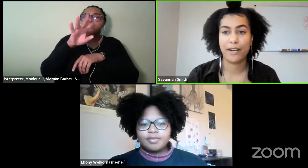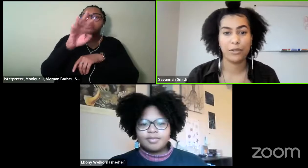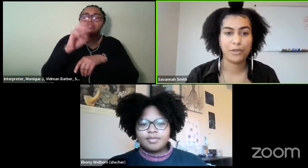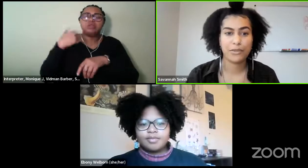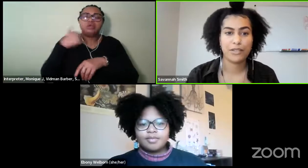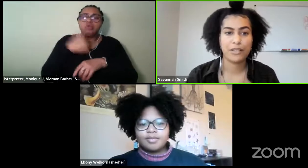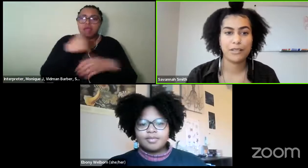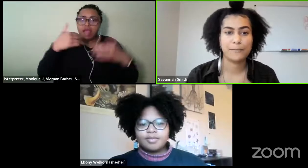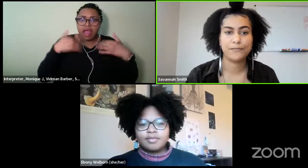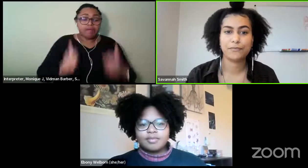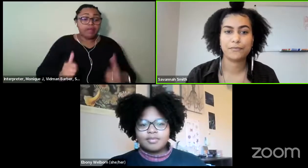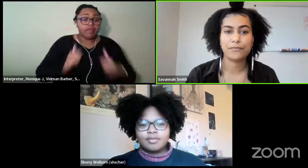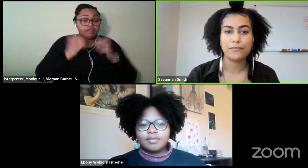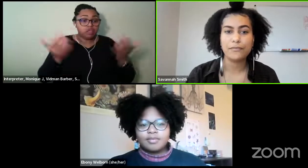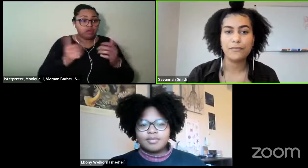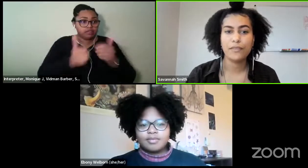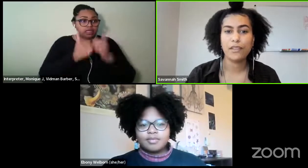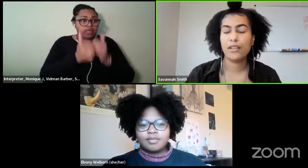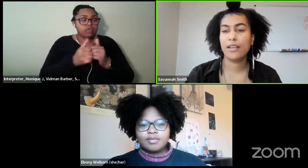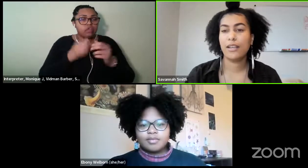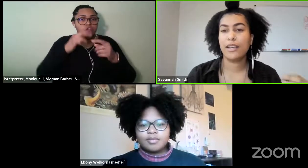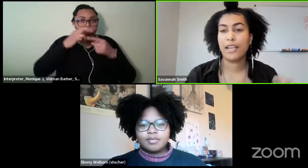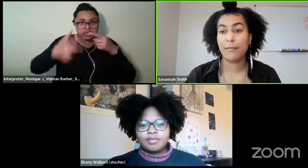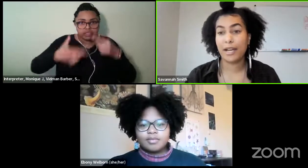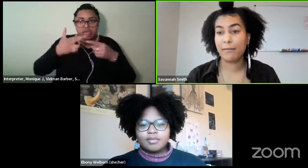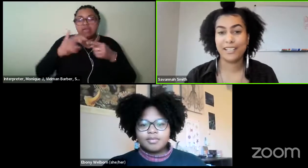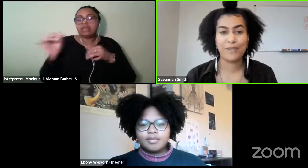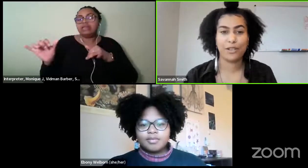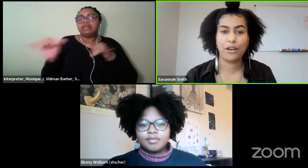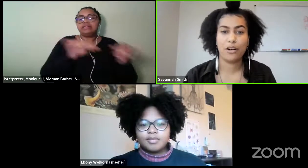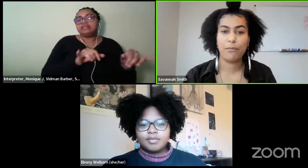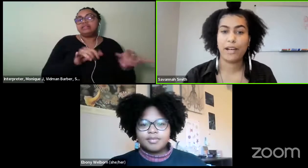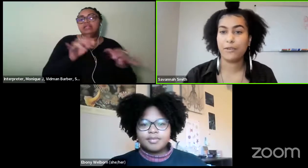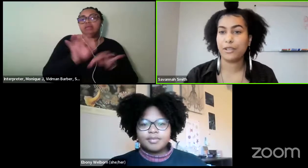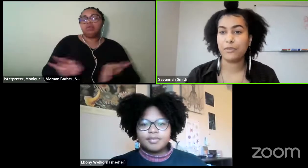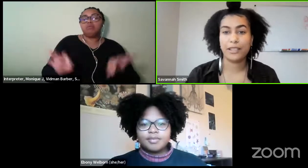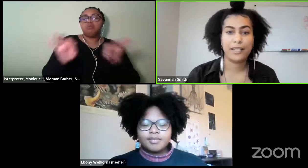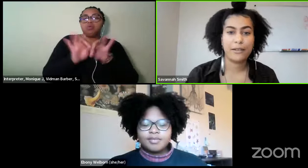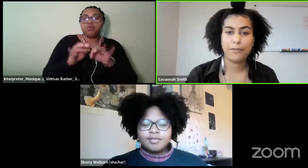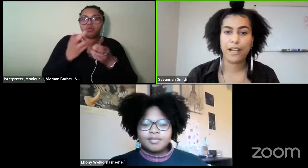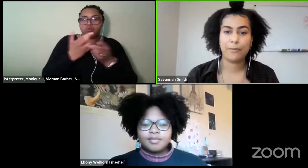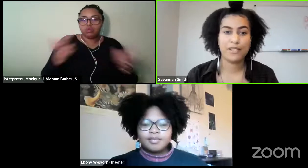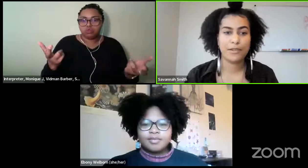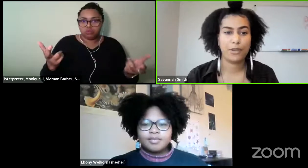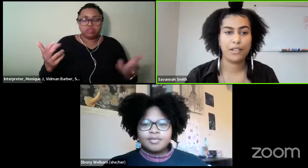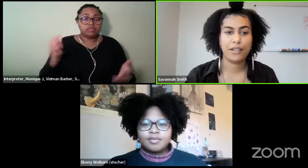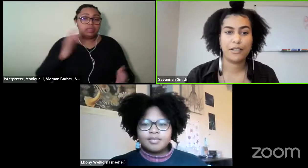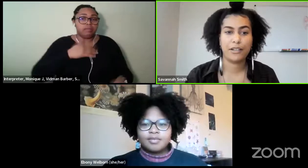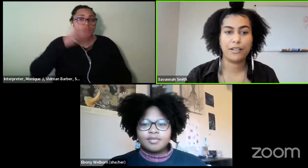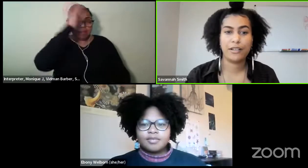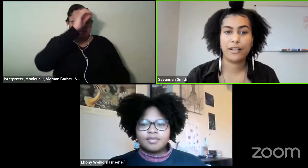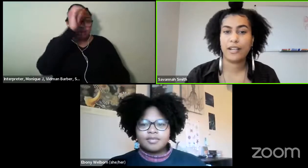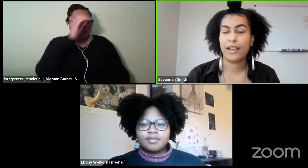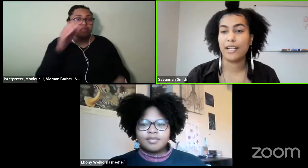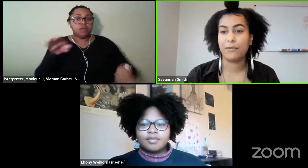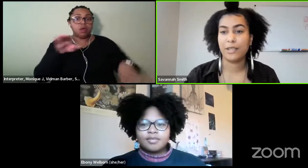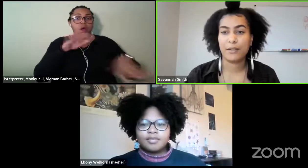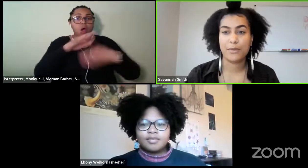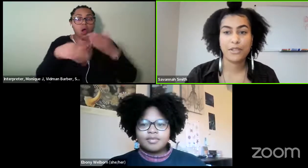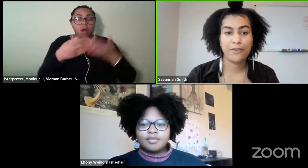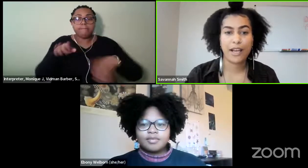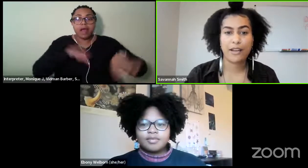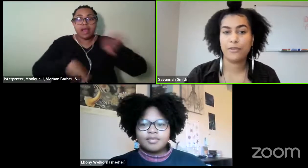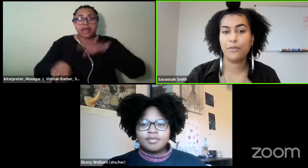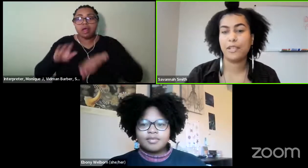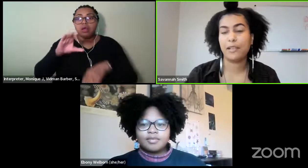these same vital resources. In my opinion, we're all bioaccumulating fragments of one another. And if we